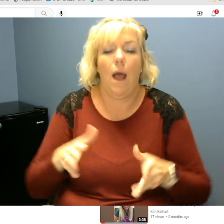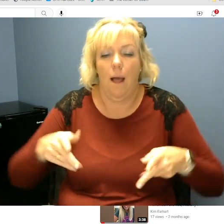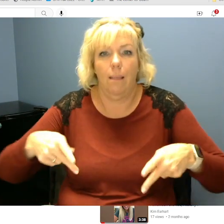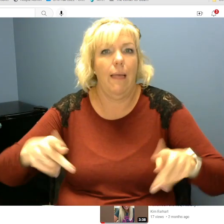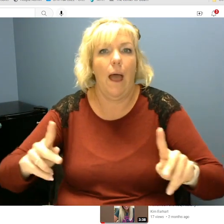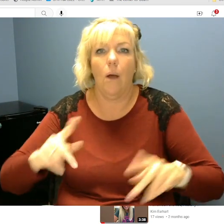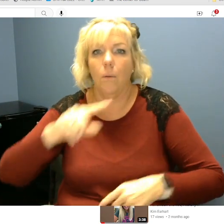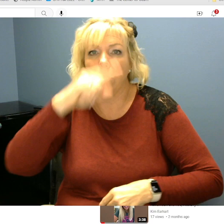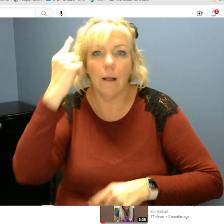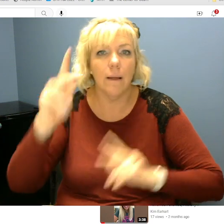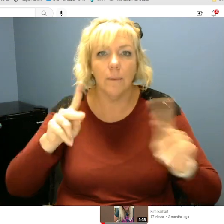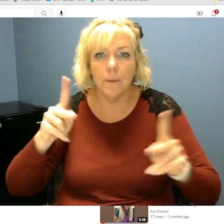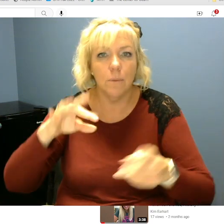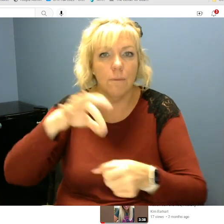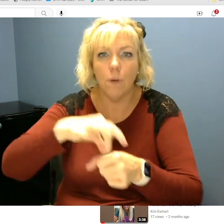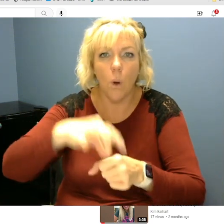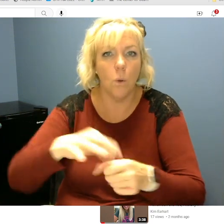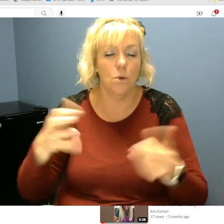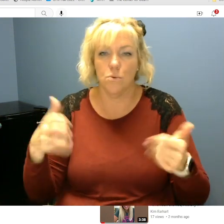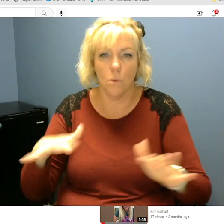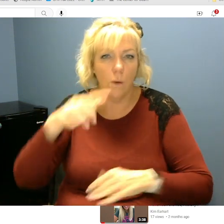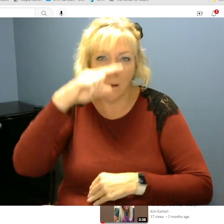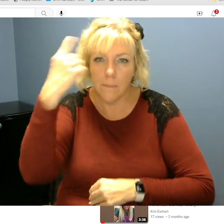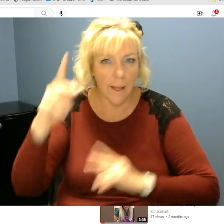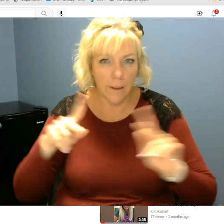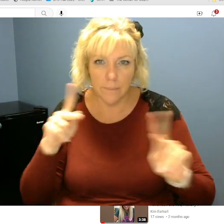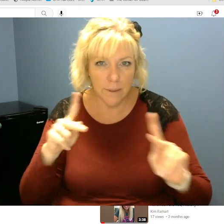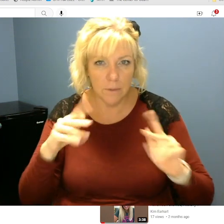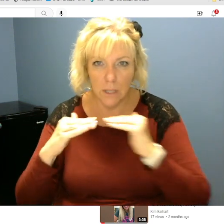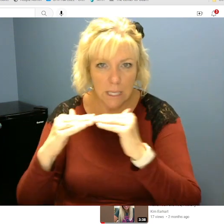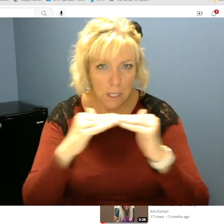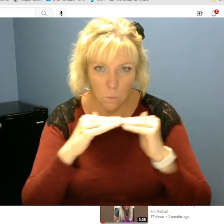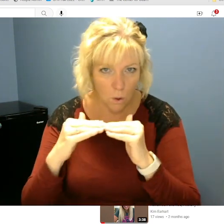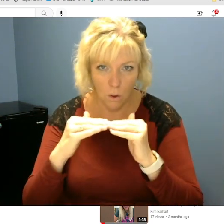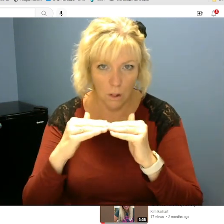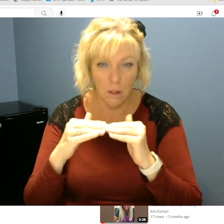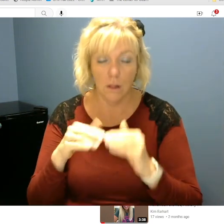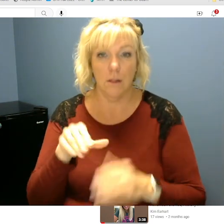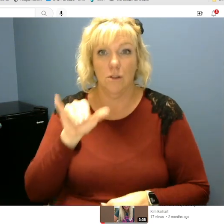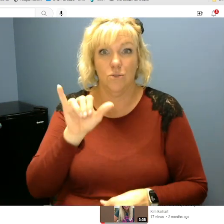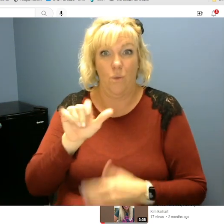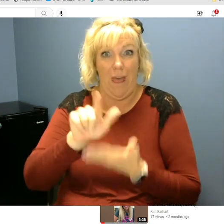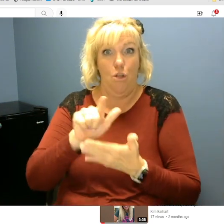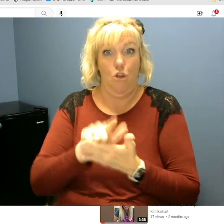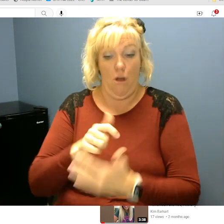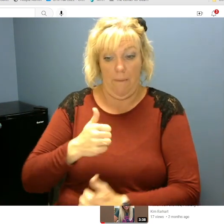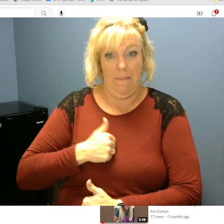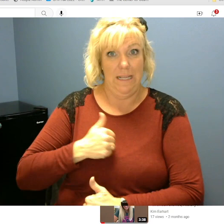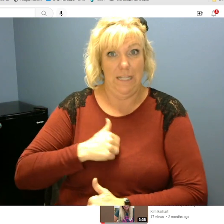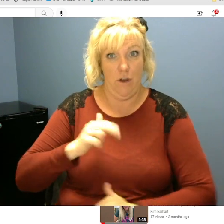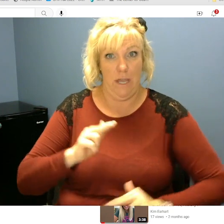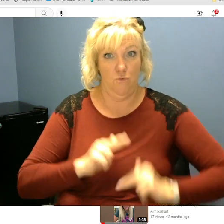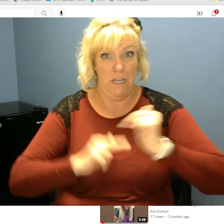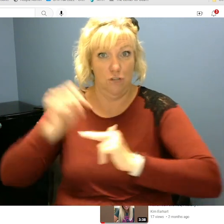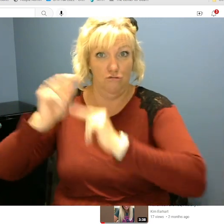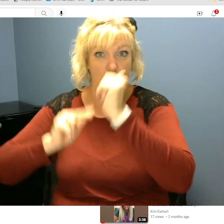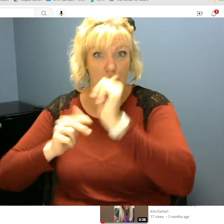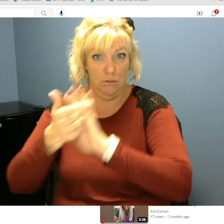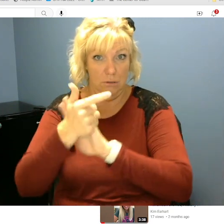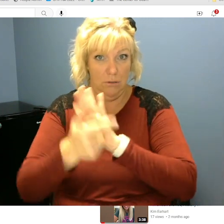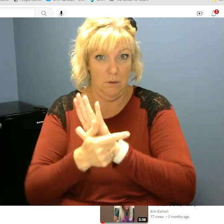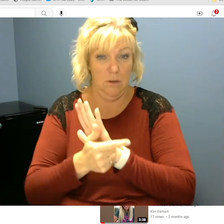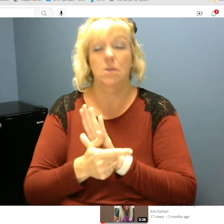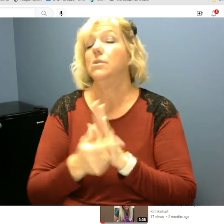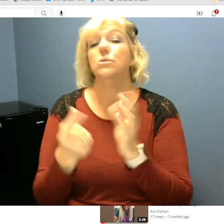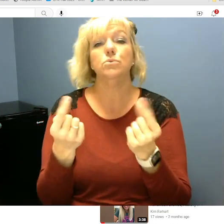or treat them with any equality whatsoever. And so what the Military Reconstruction Act did is it divided the South into 5 districts